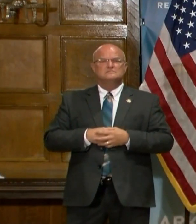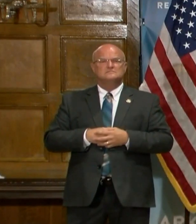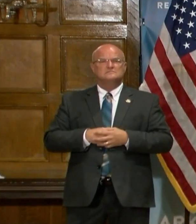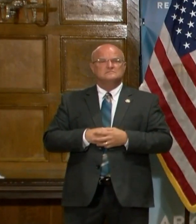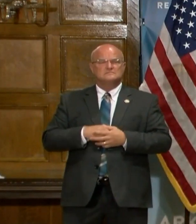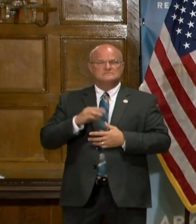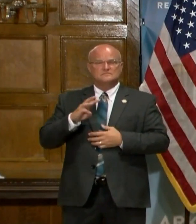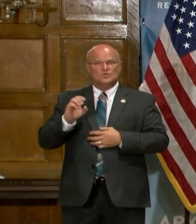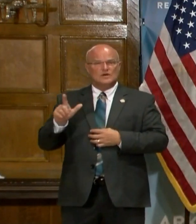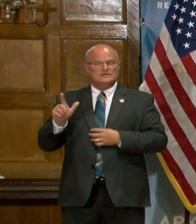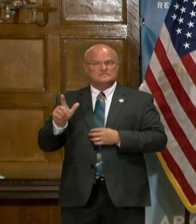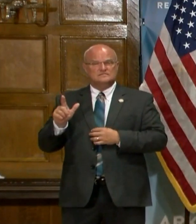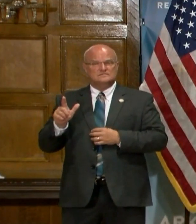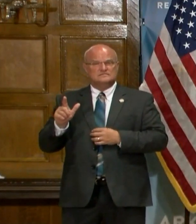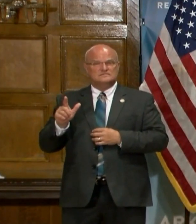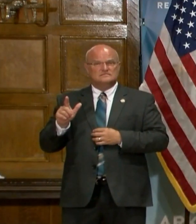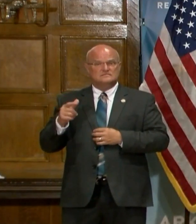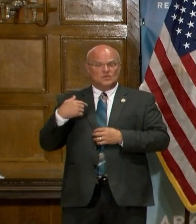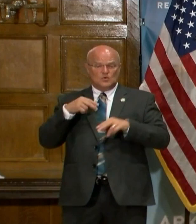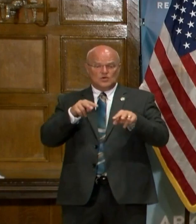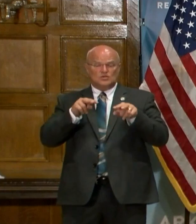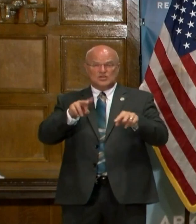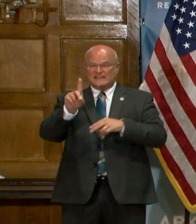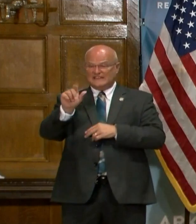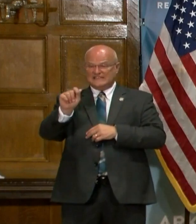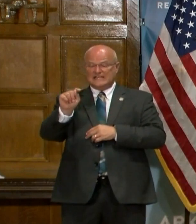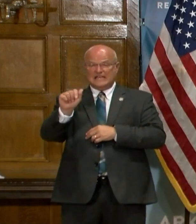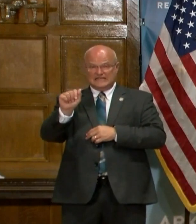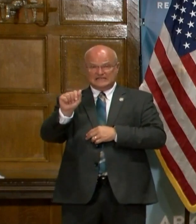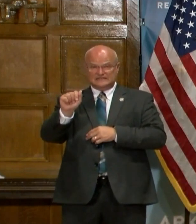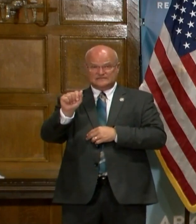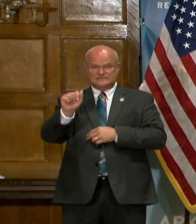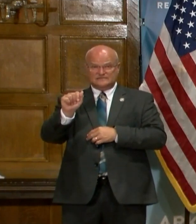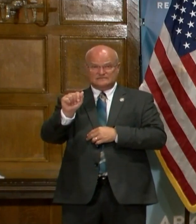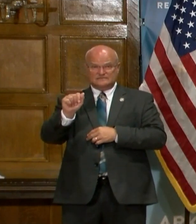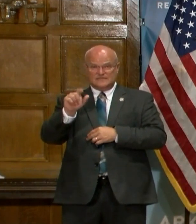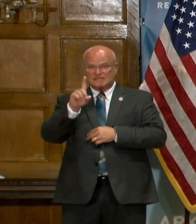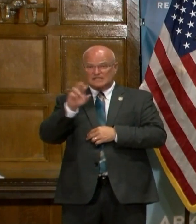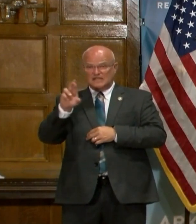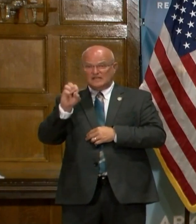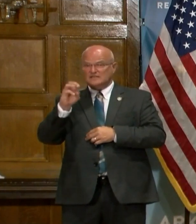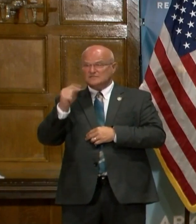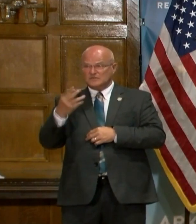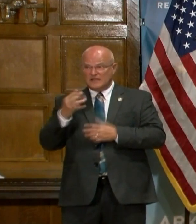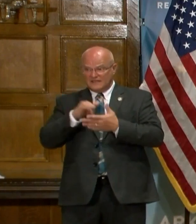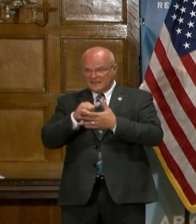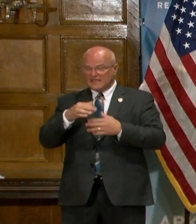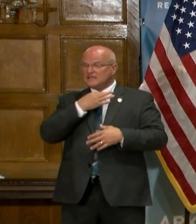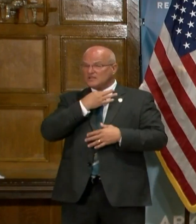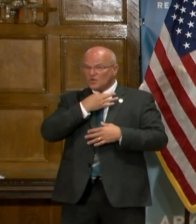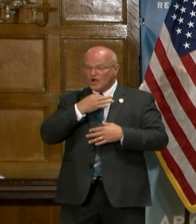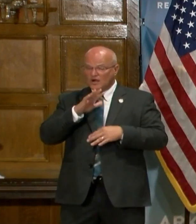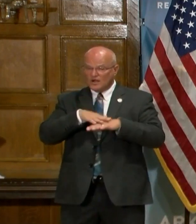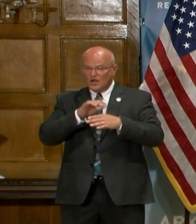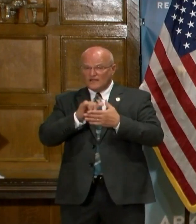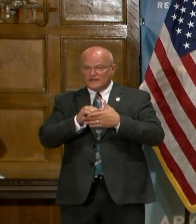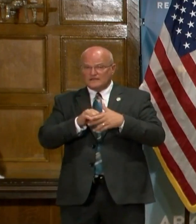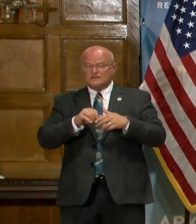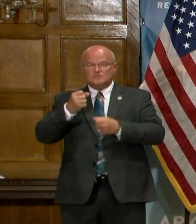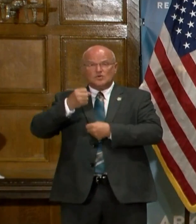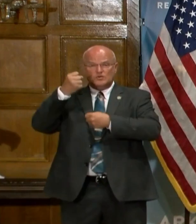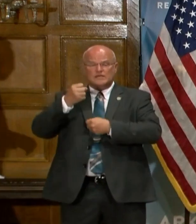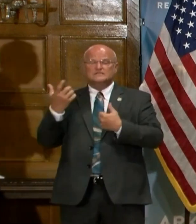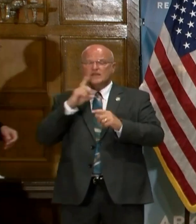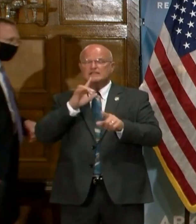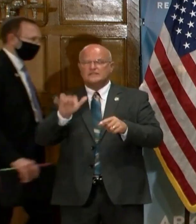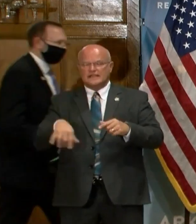Well, we look at the data, and Dr. Smith, is that inquired on the protest?